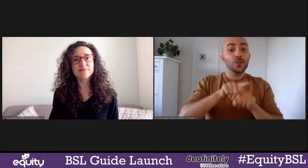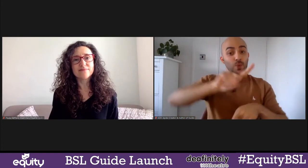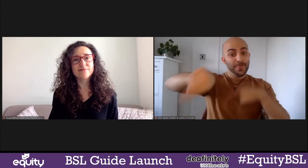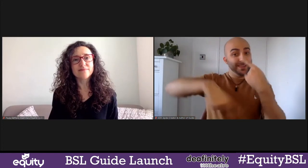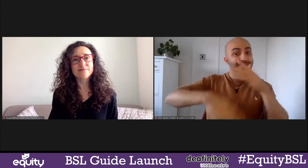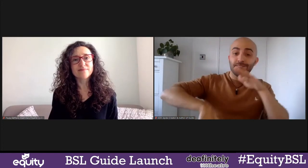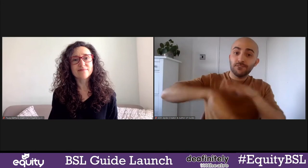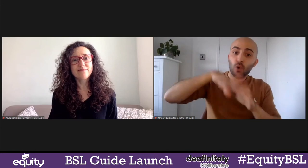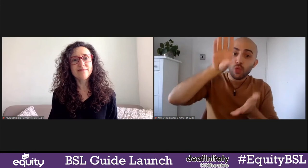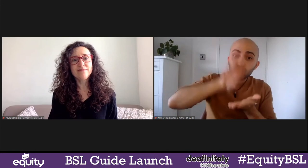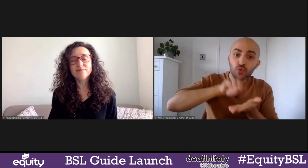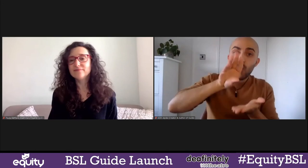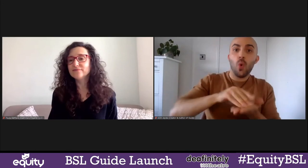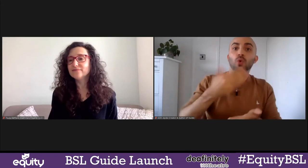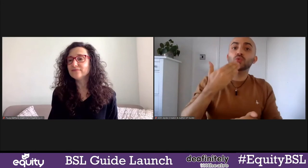translated version.